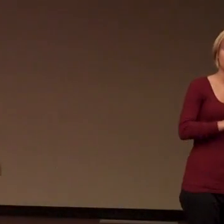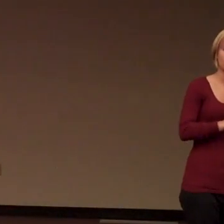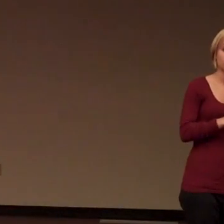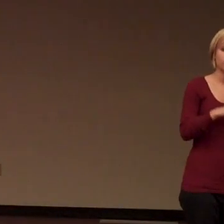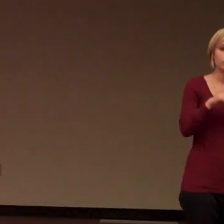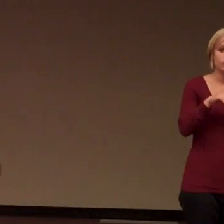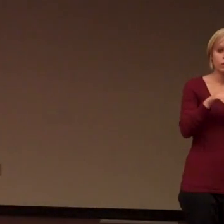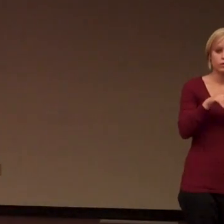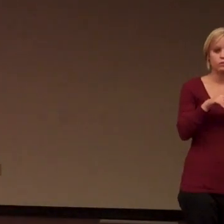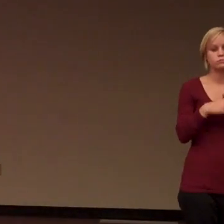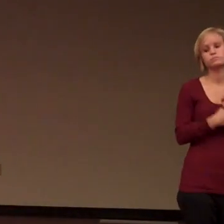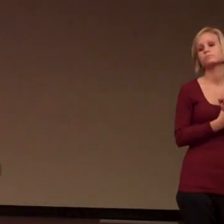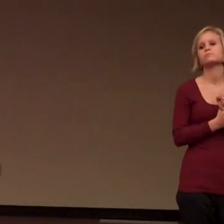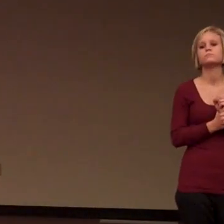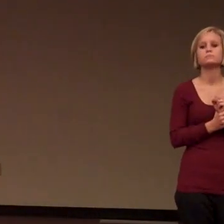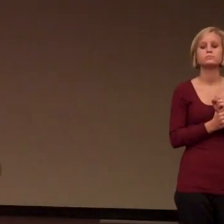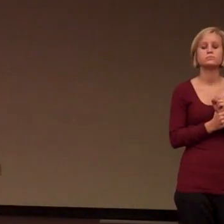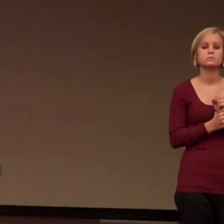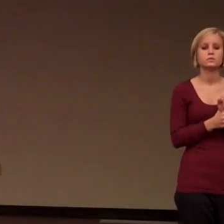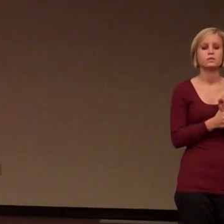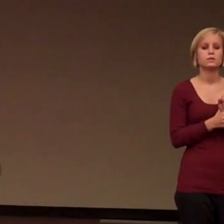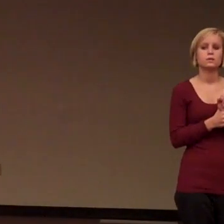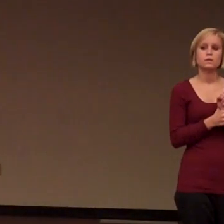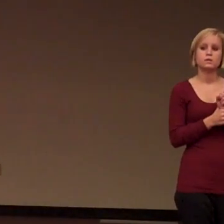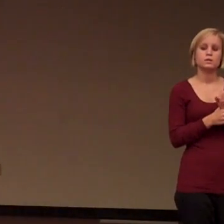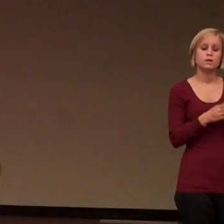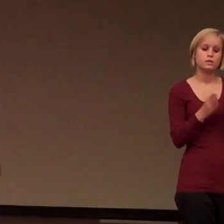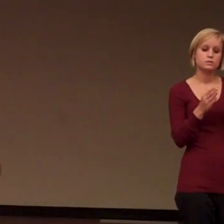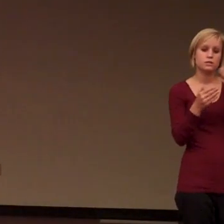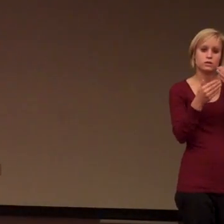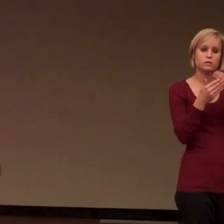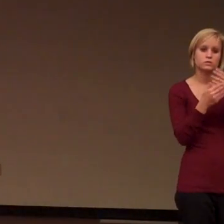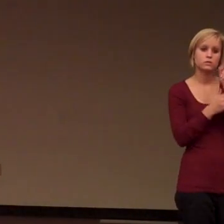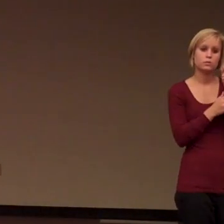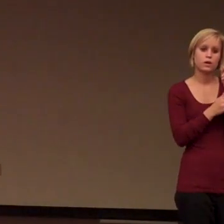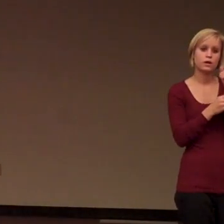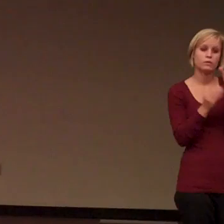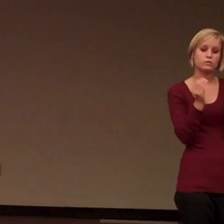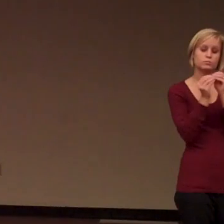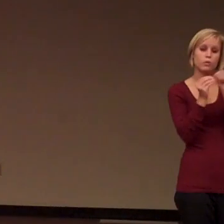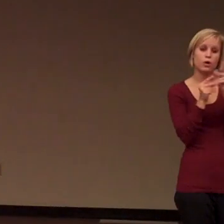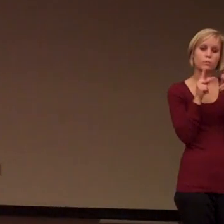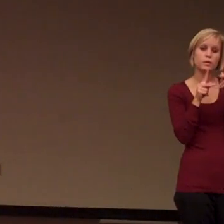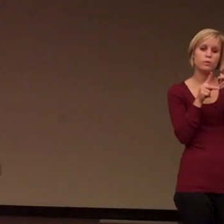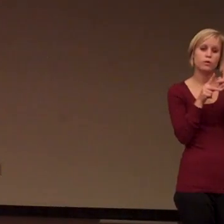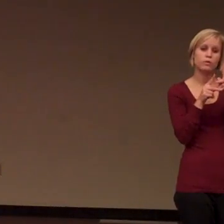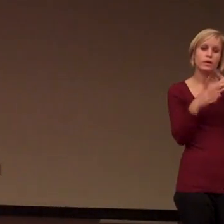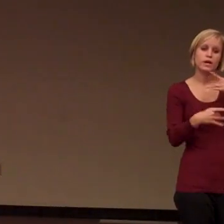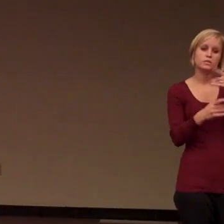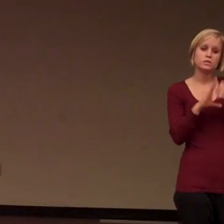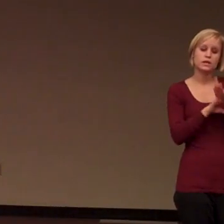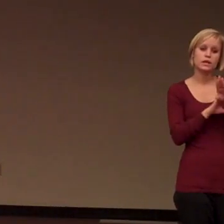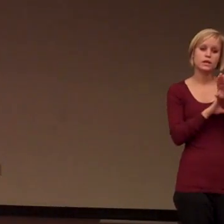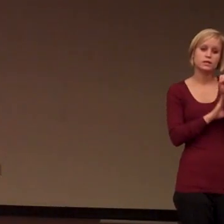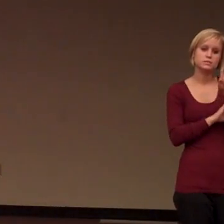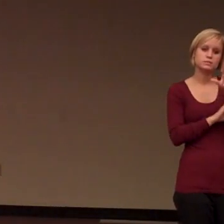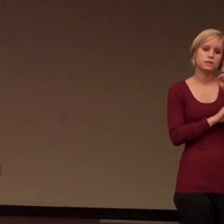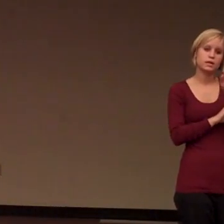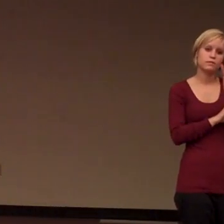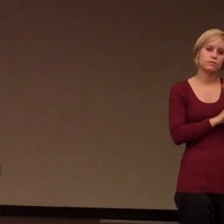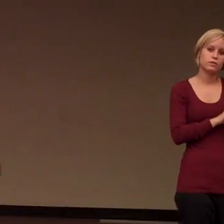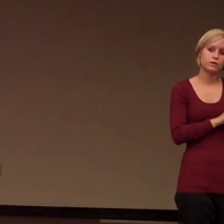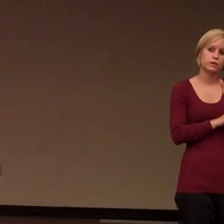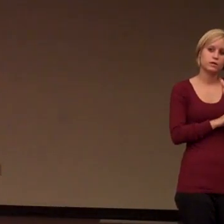part of the state where there are more people who are interested in slavery. So they decide, let's have a meeting in a